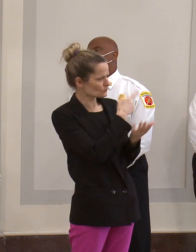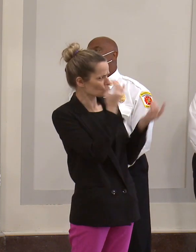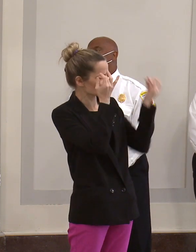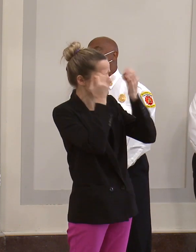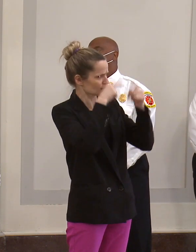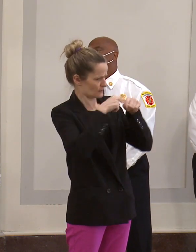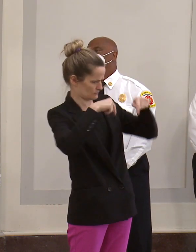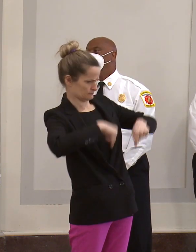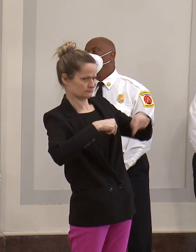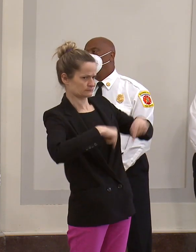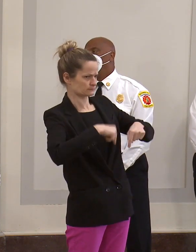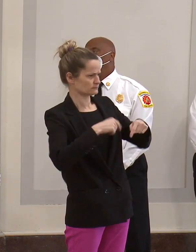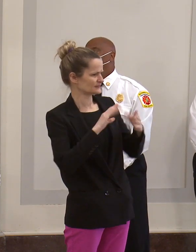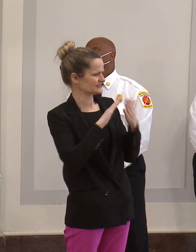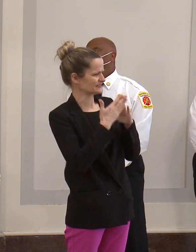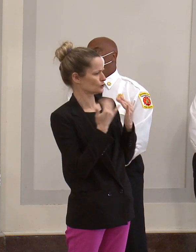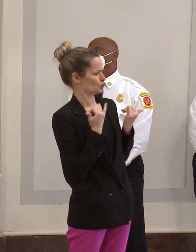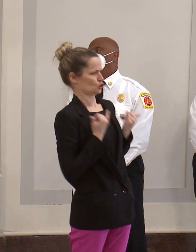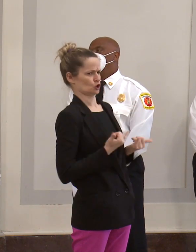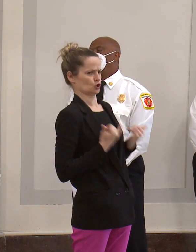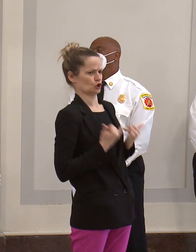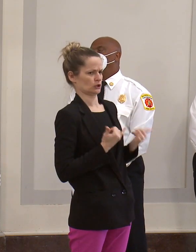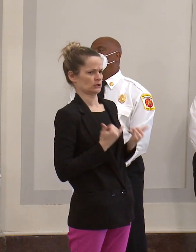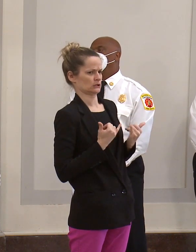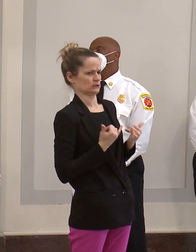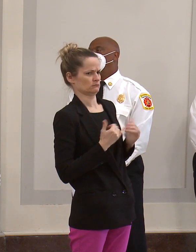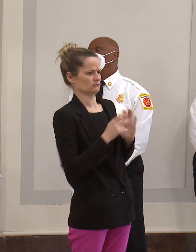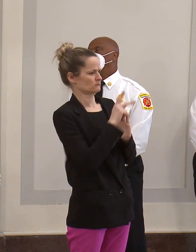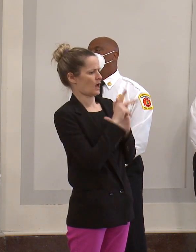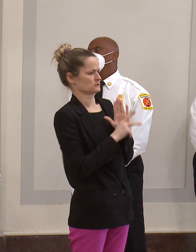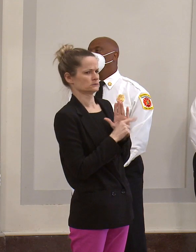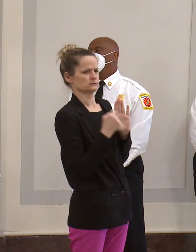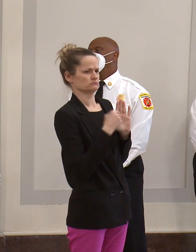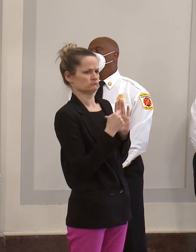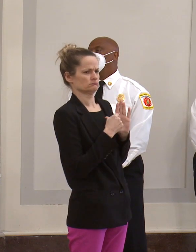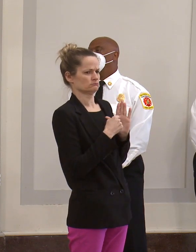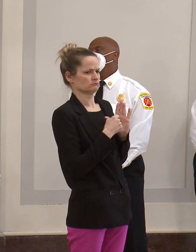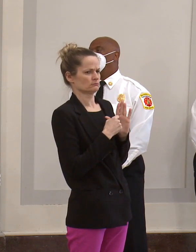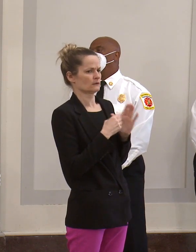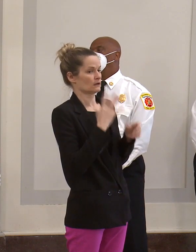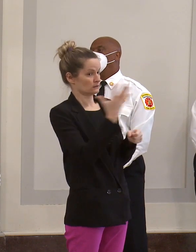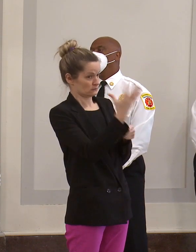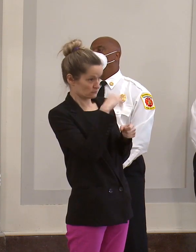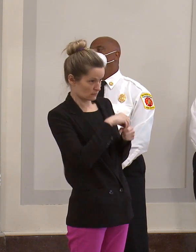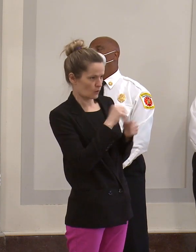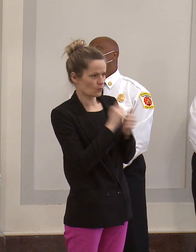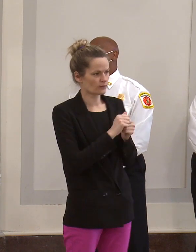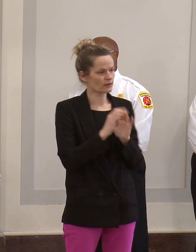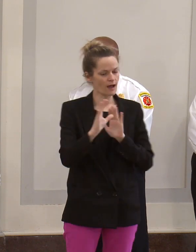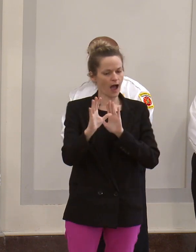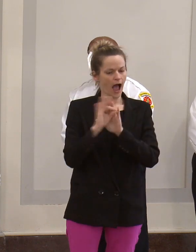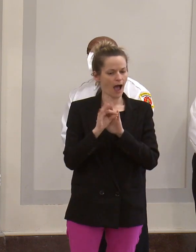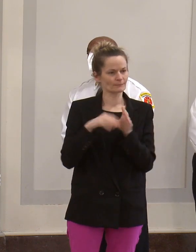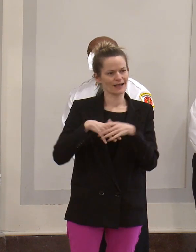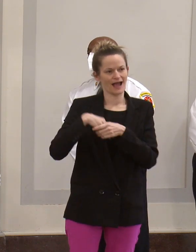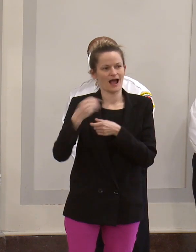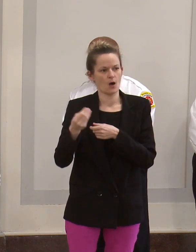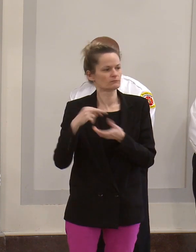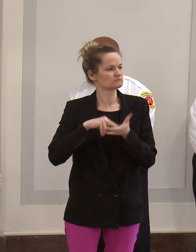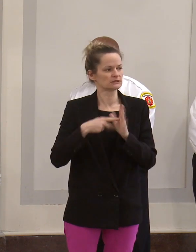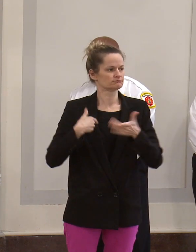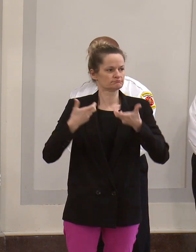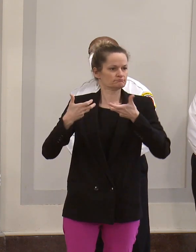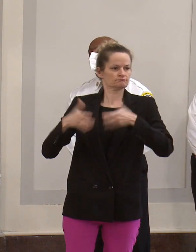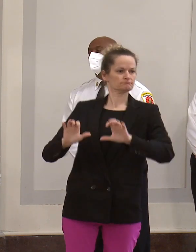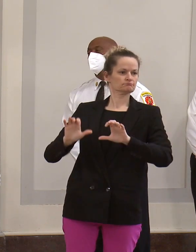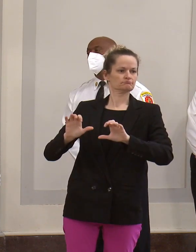protocol not only includes opt-outs for the vaccination, but includes religious and medical